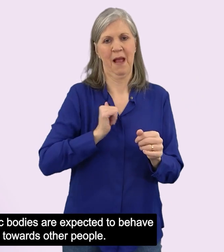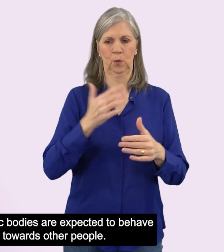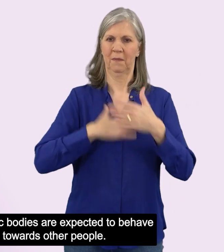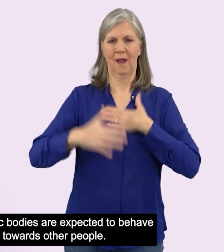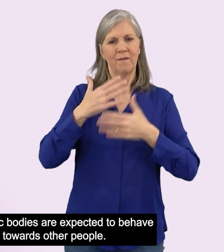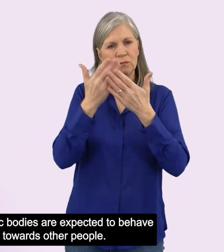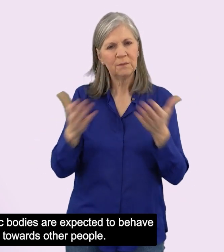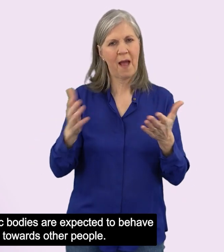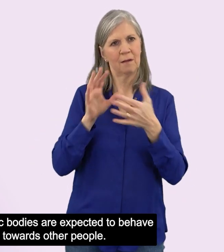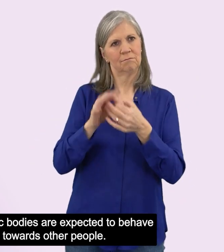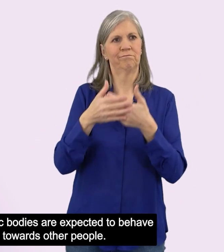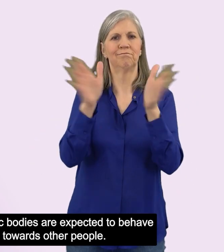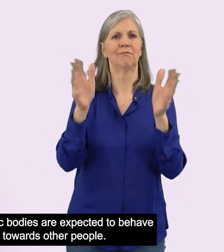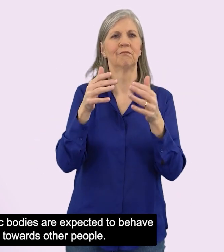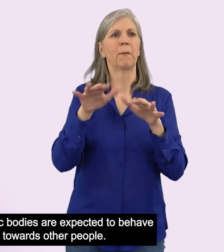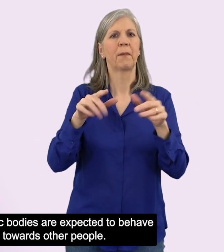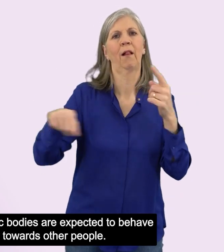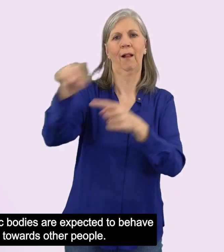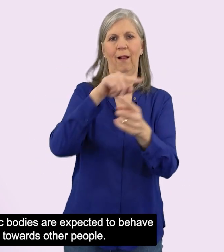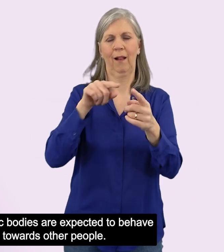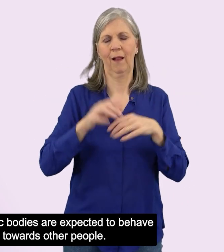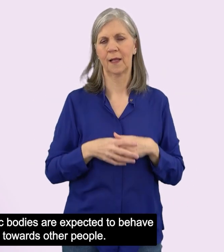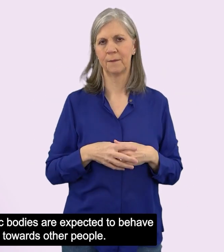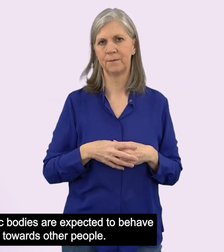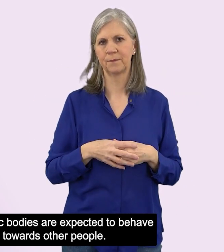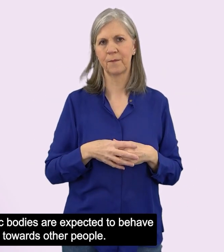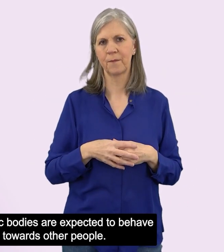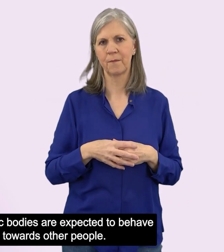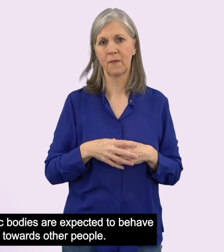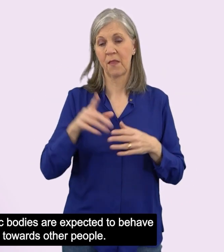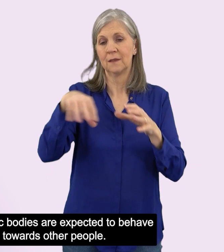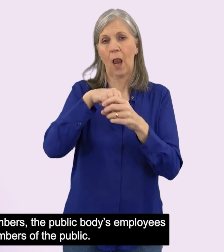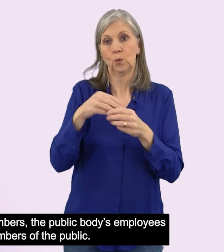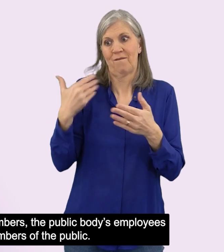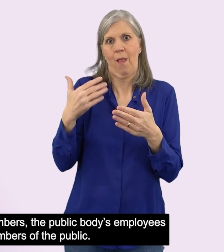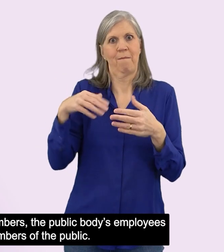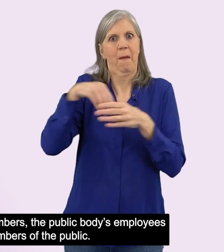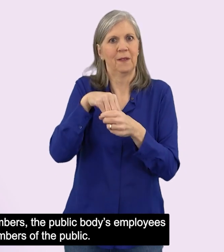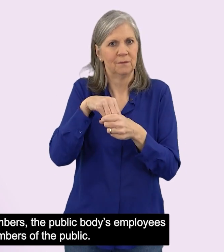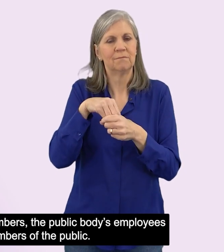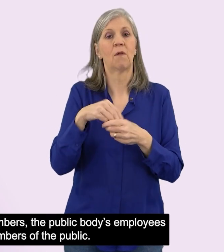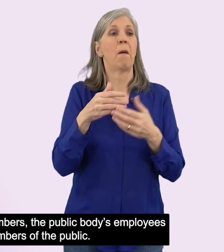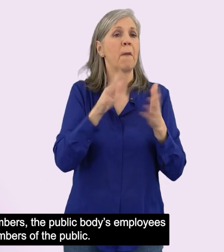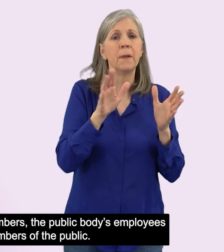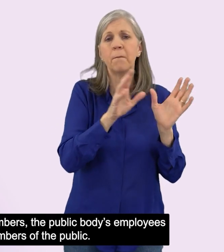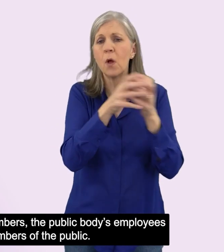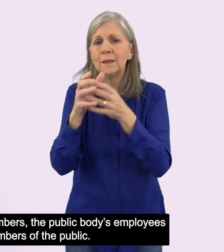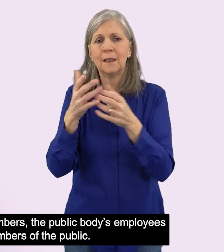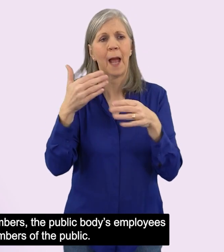7.1. Members of public bodies are expected to behave respectfully towards other people. That includes